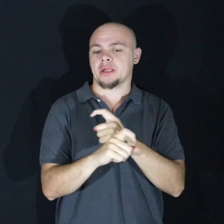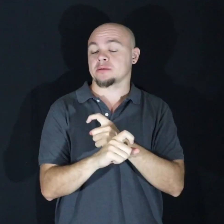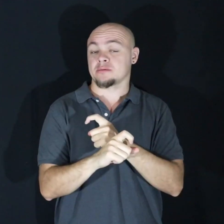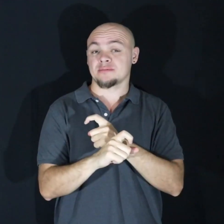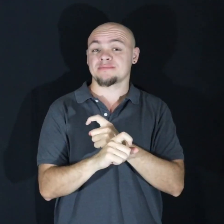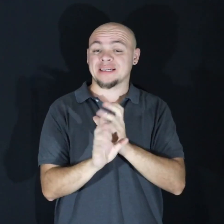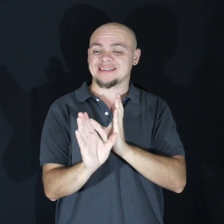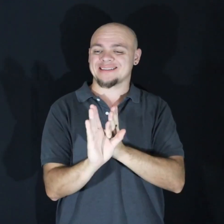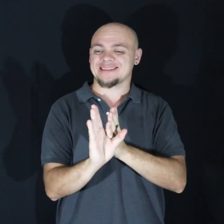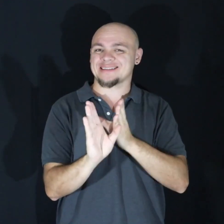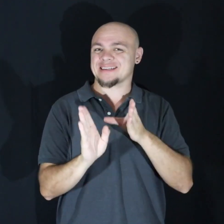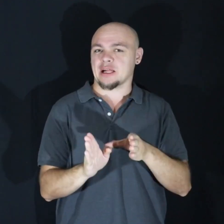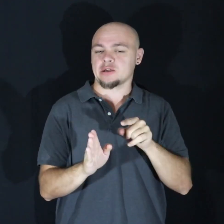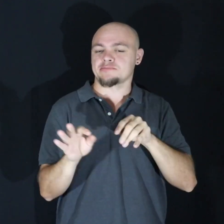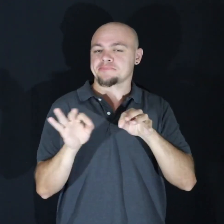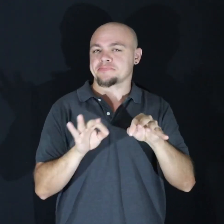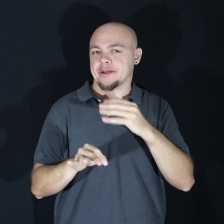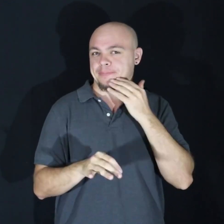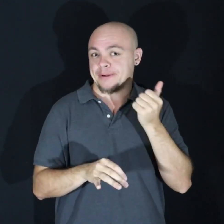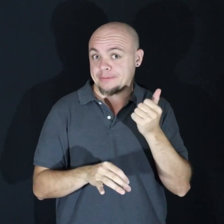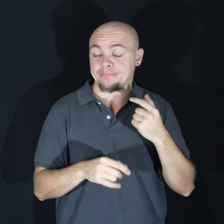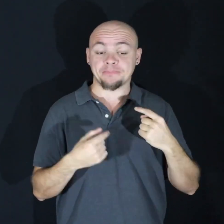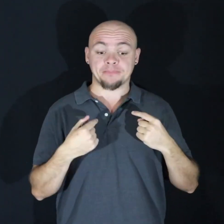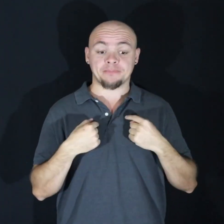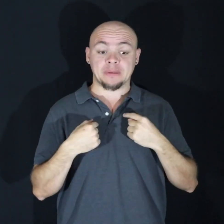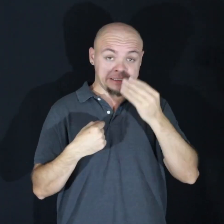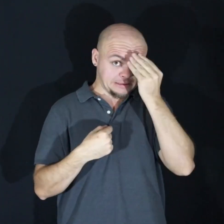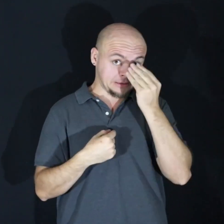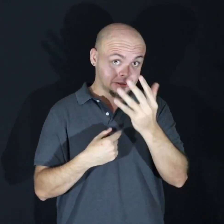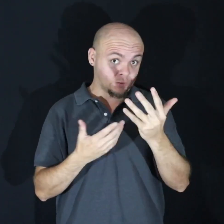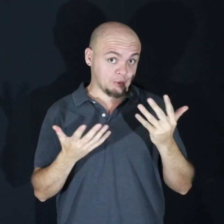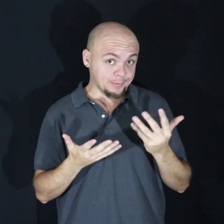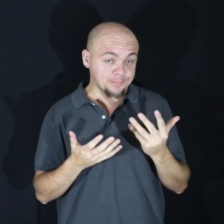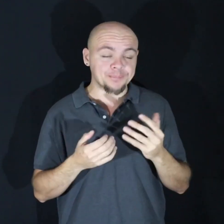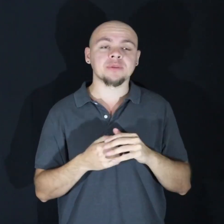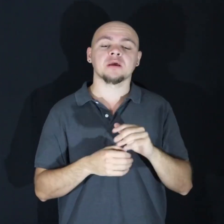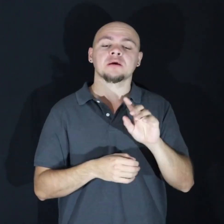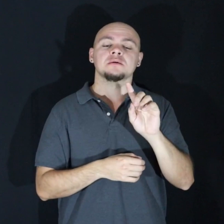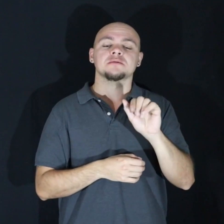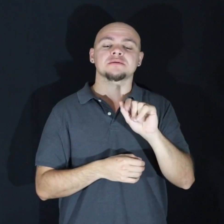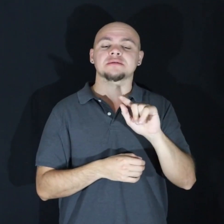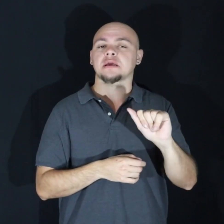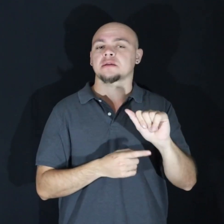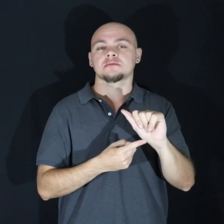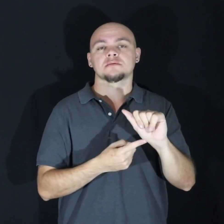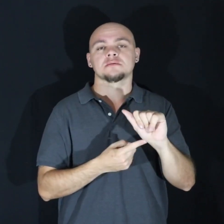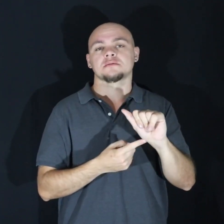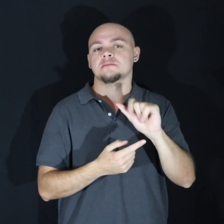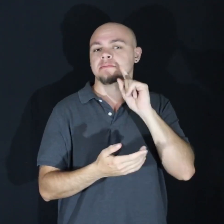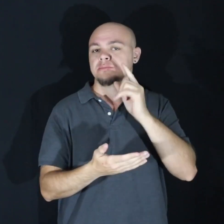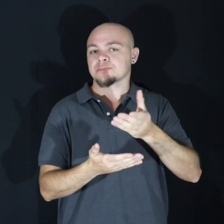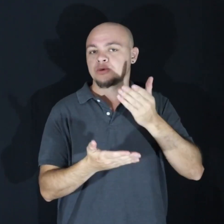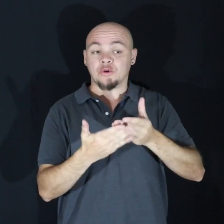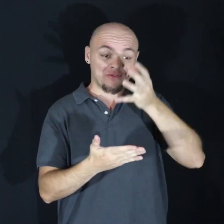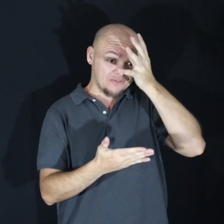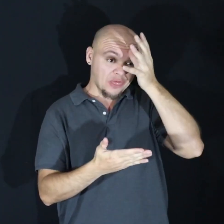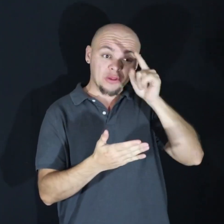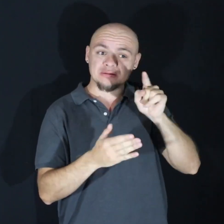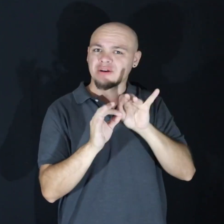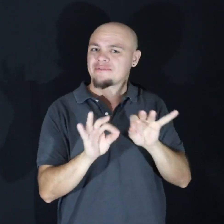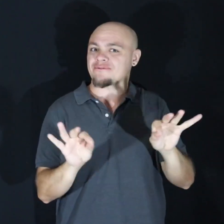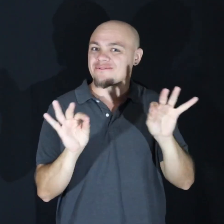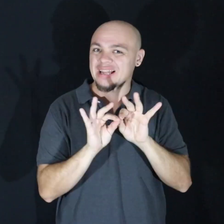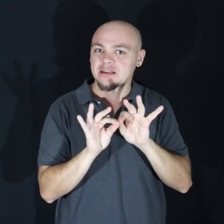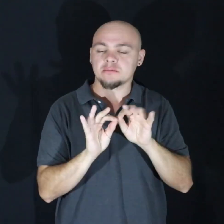by psychologists. What I can tell you is that the data unequivocally tells us fathers are vital, and